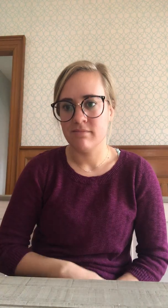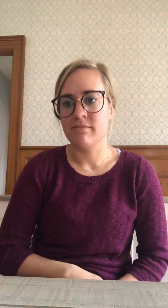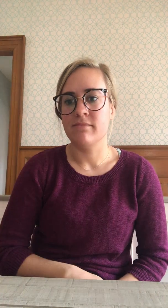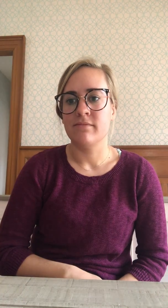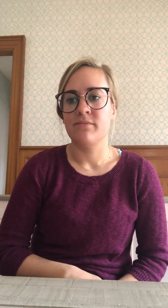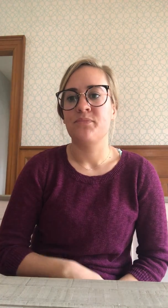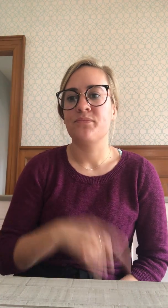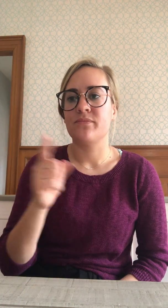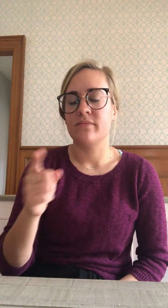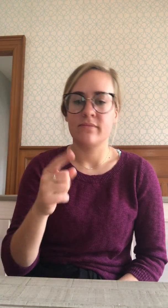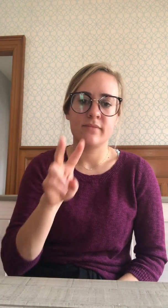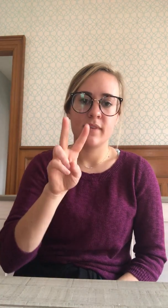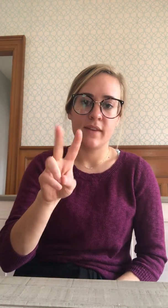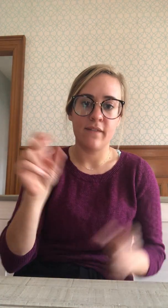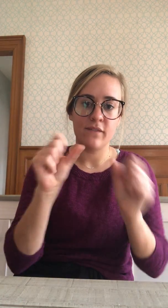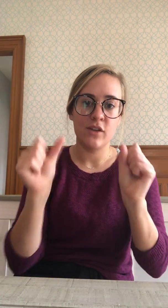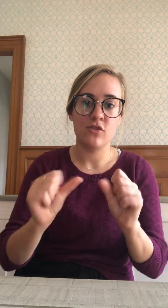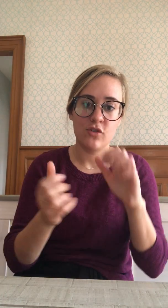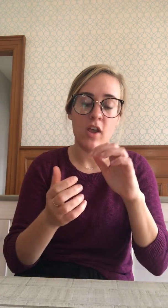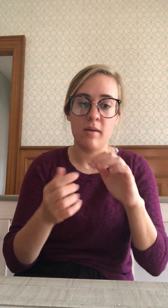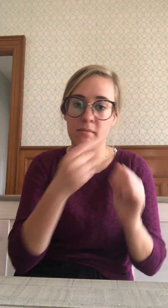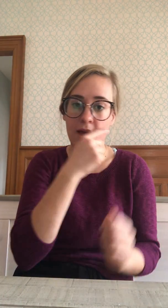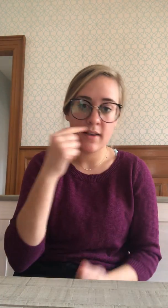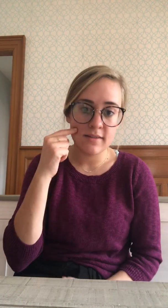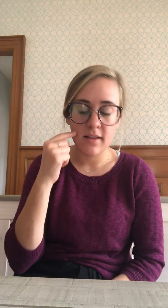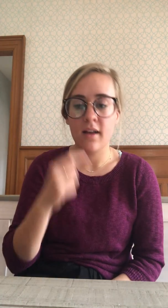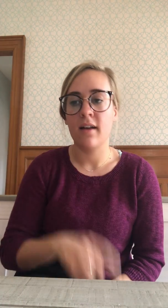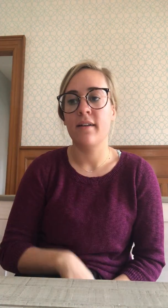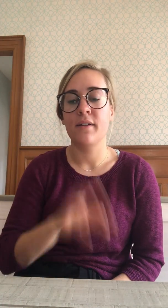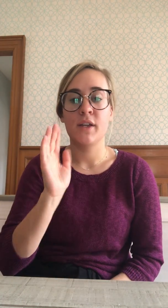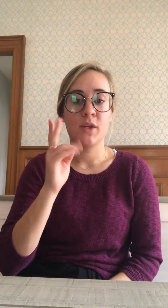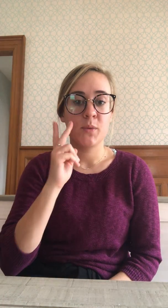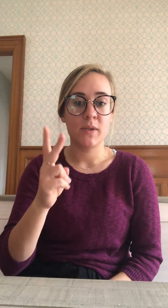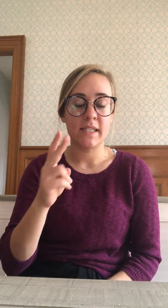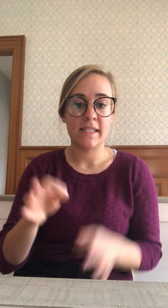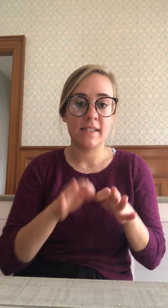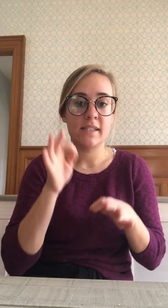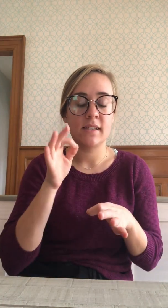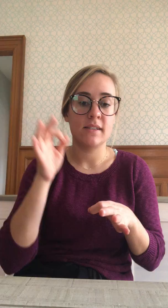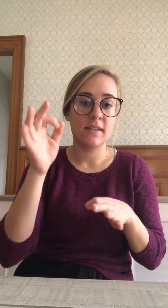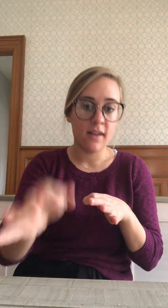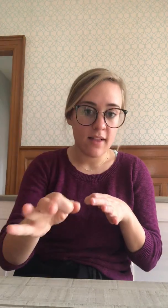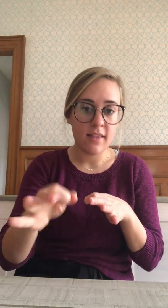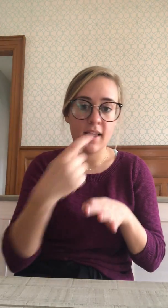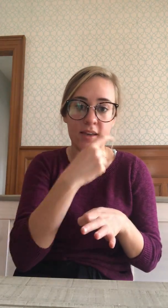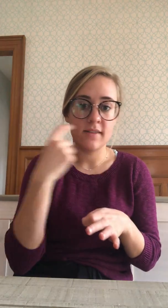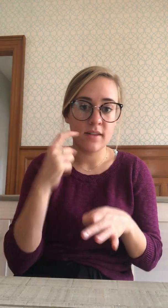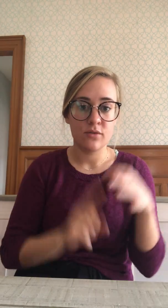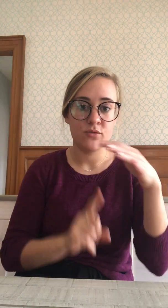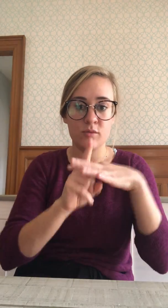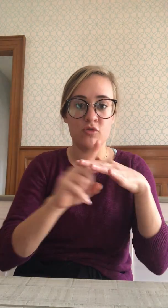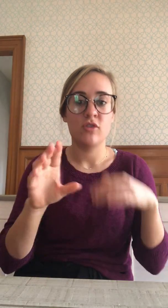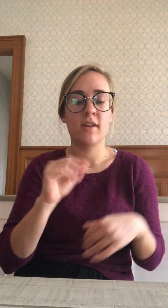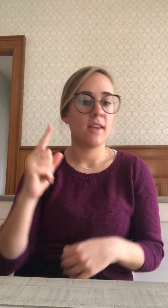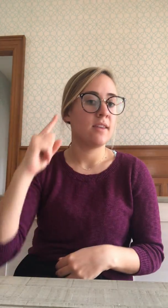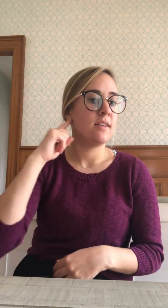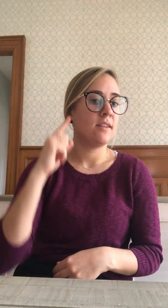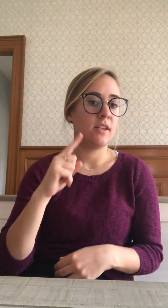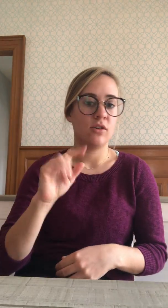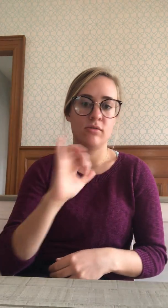V-shaped maxilla. You'll also see delayed dental eruption and crowding, and ear anomalies. Again, the treatment